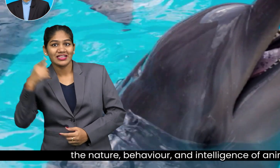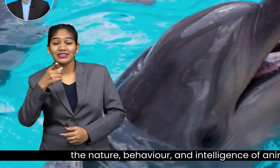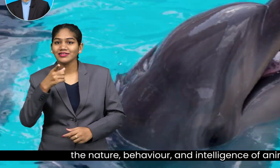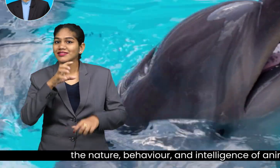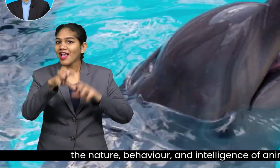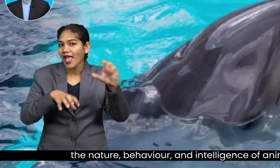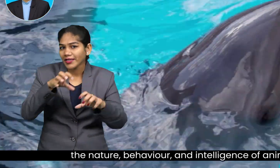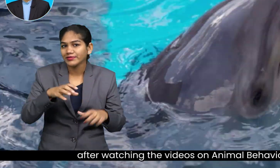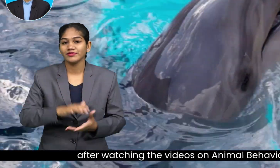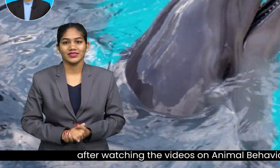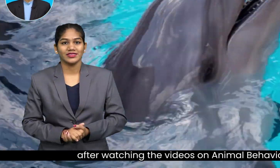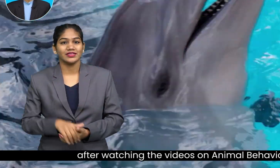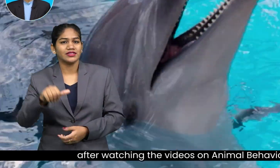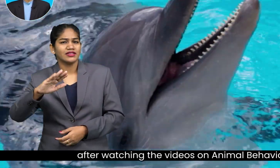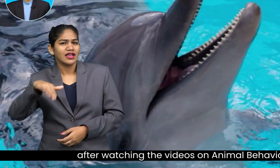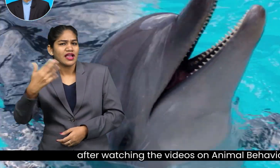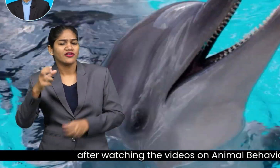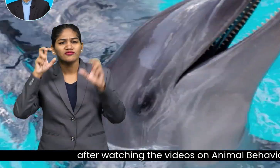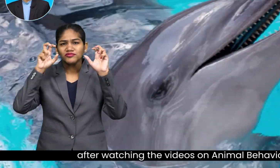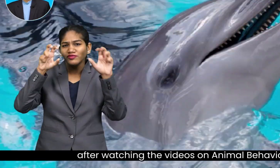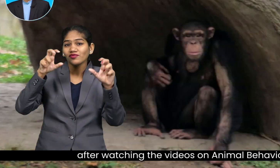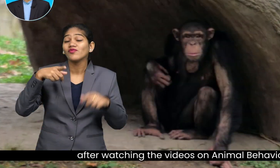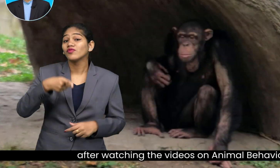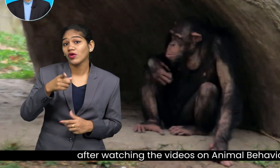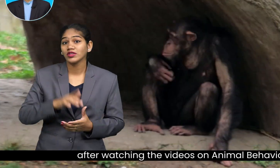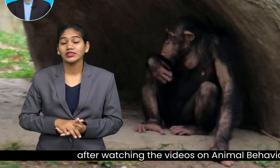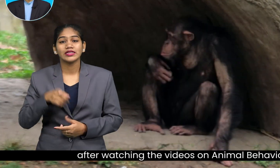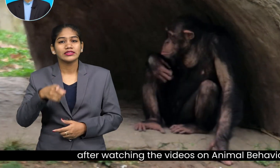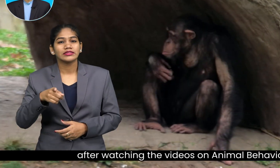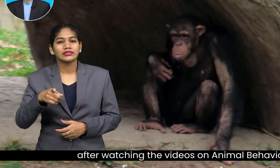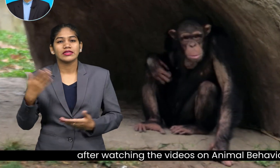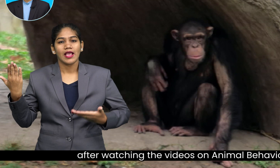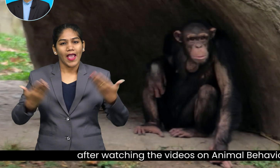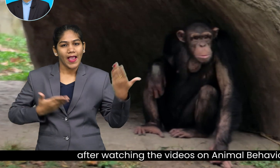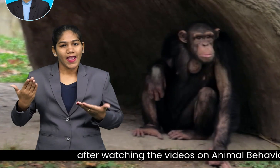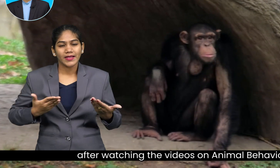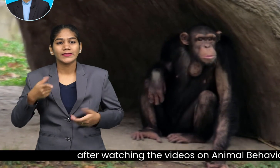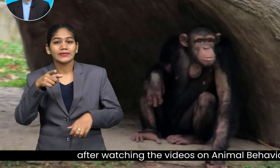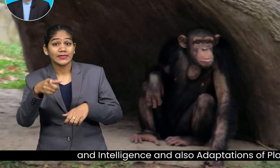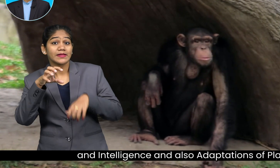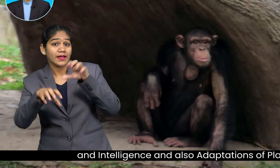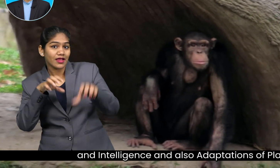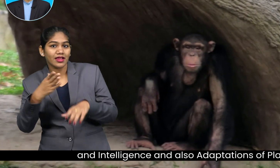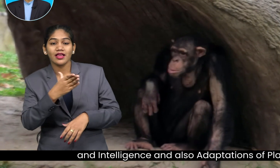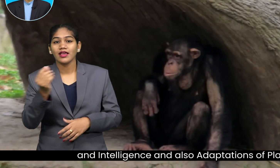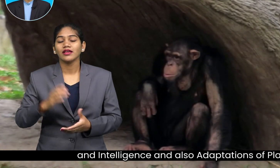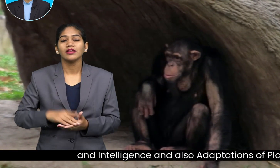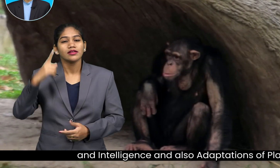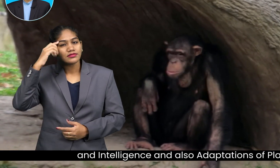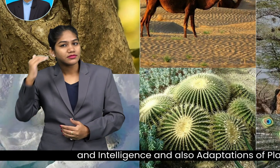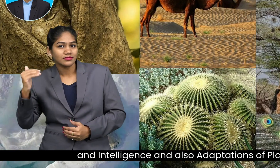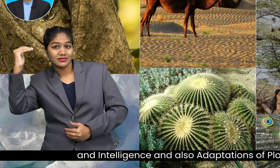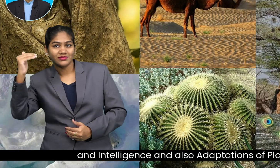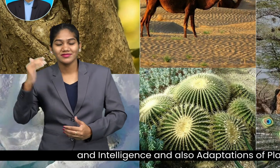of animals after watching the videos on animal behavior and